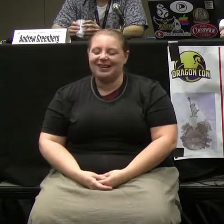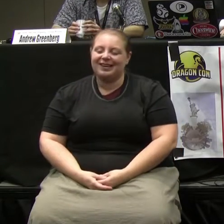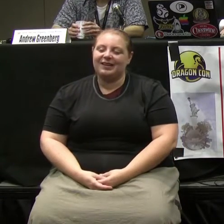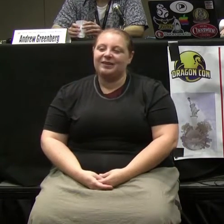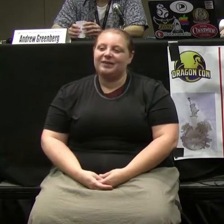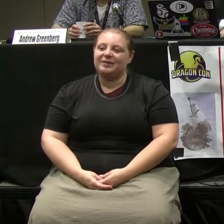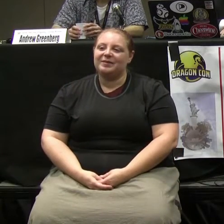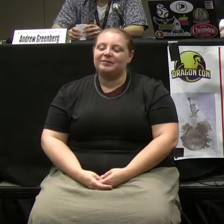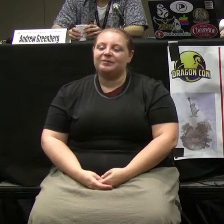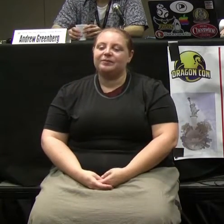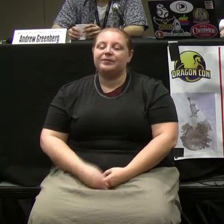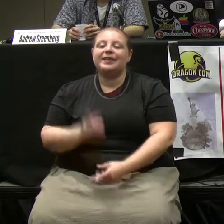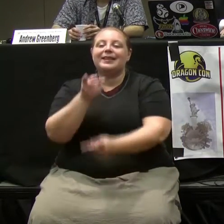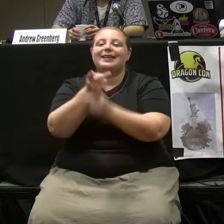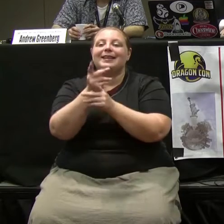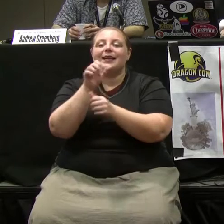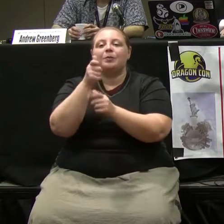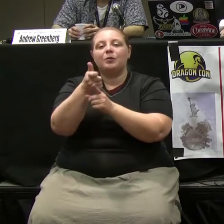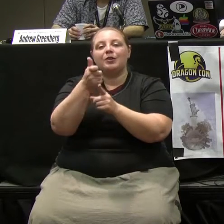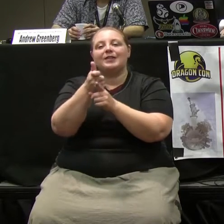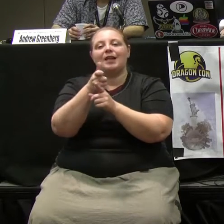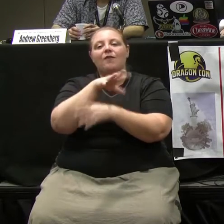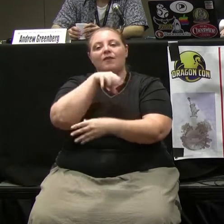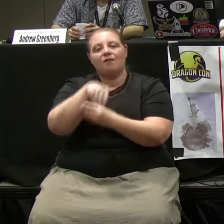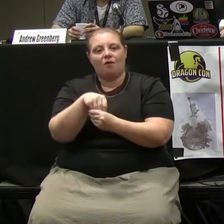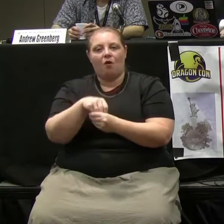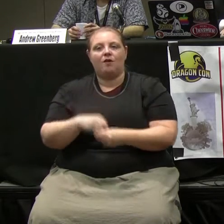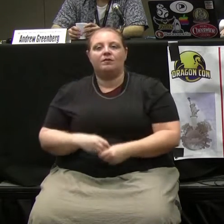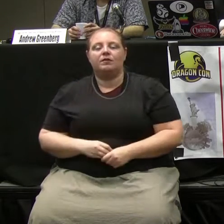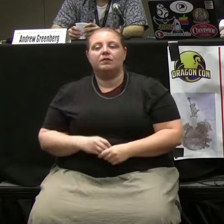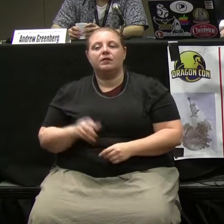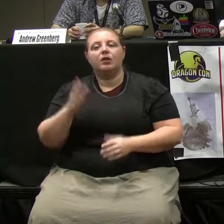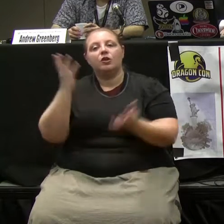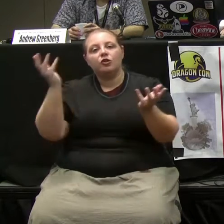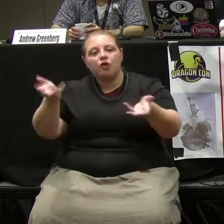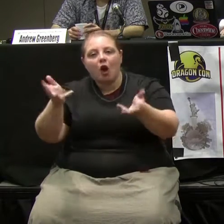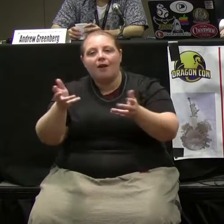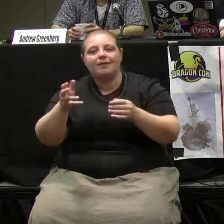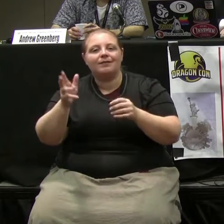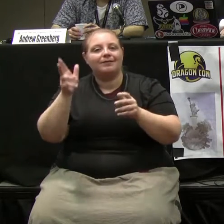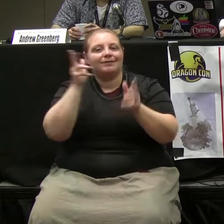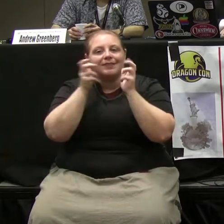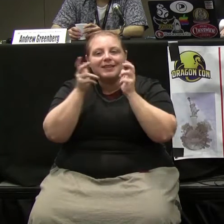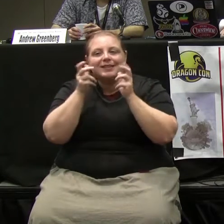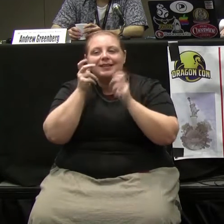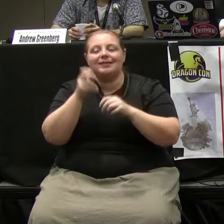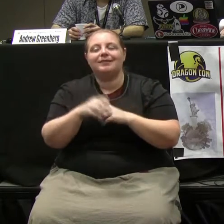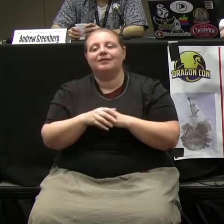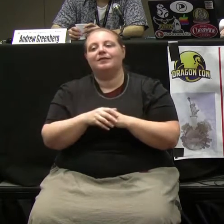so stay involved, talk to people, listen to people. There are people who've been doing,